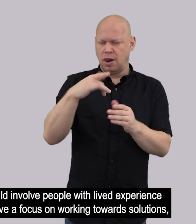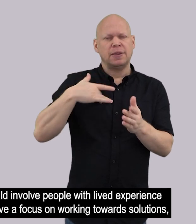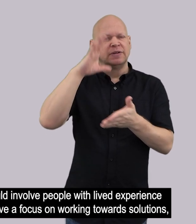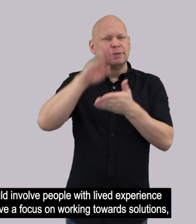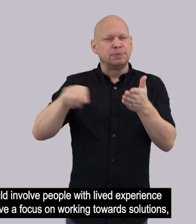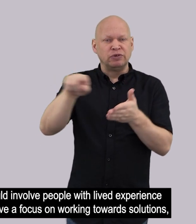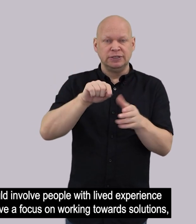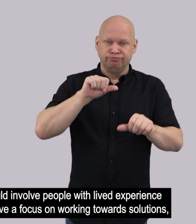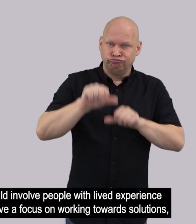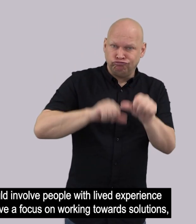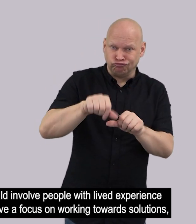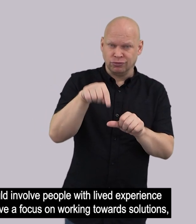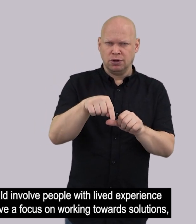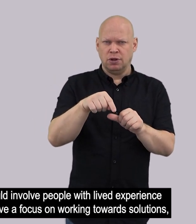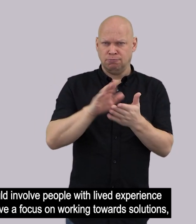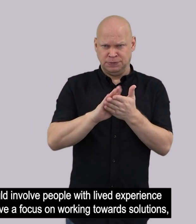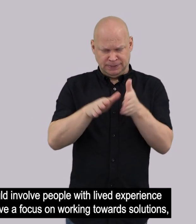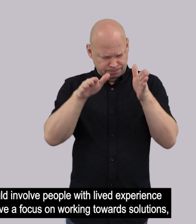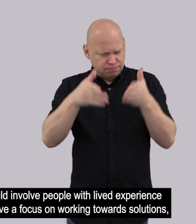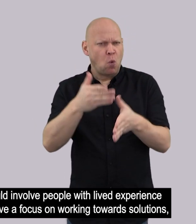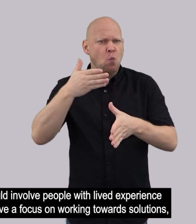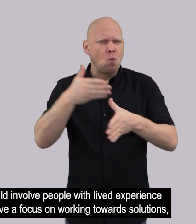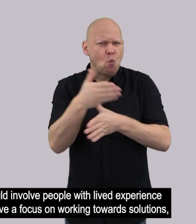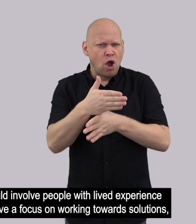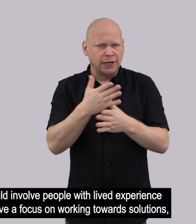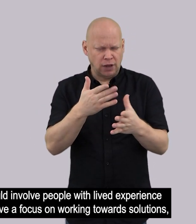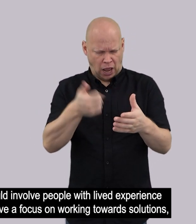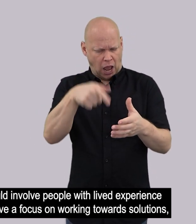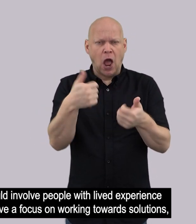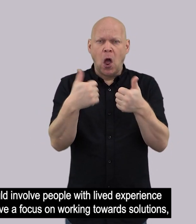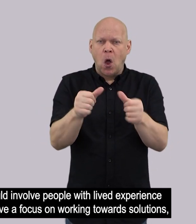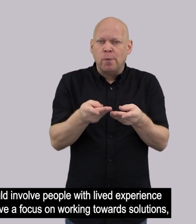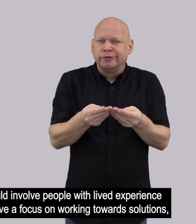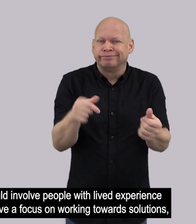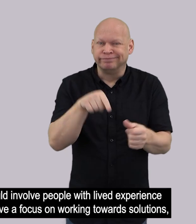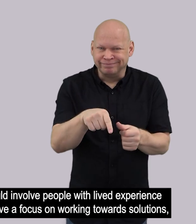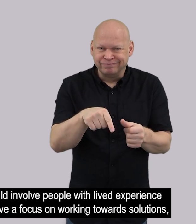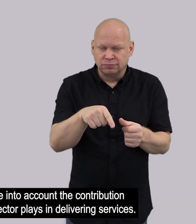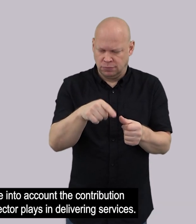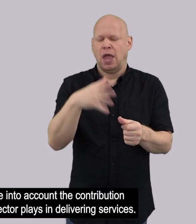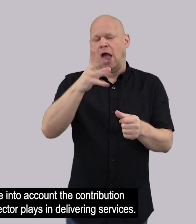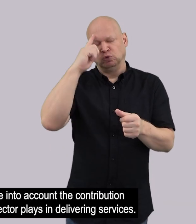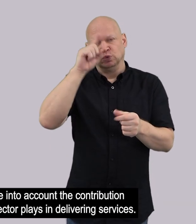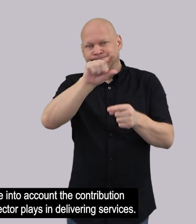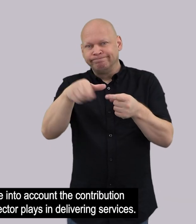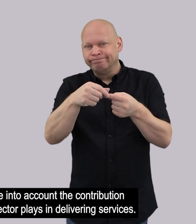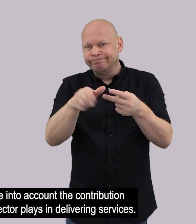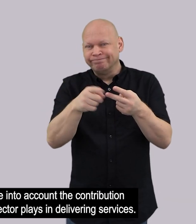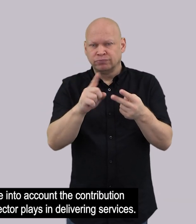This review should involve people with lived experience in this process, have a focus on working towards solutions, and take into account the